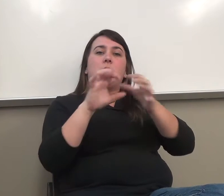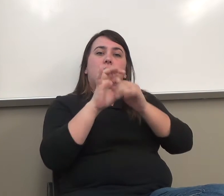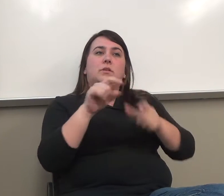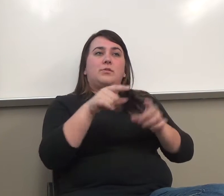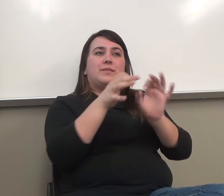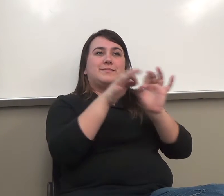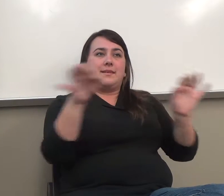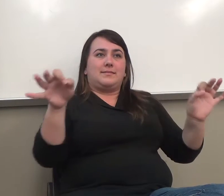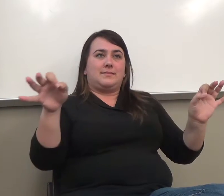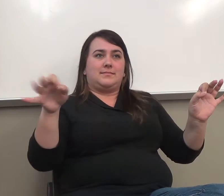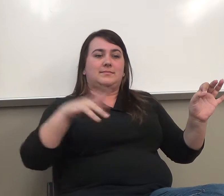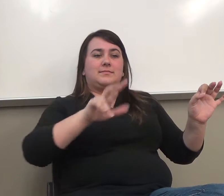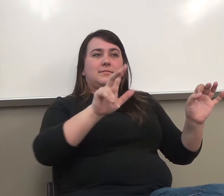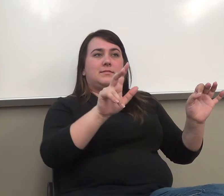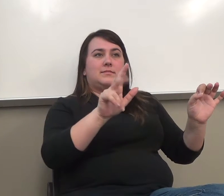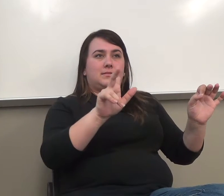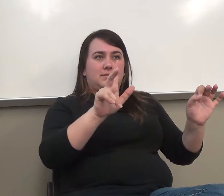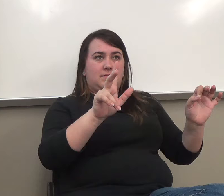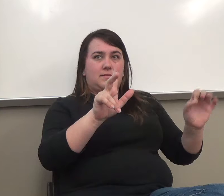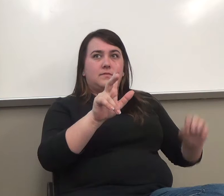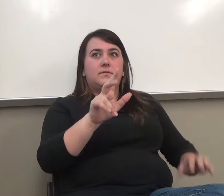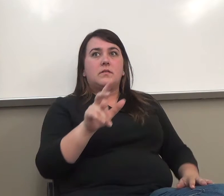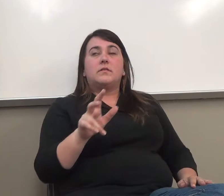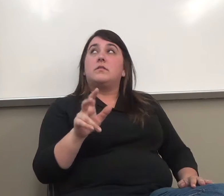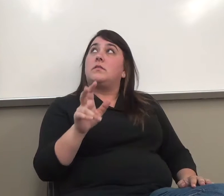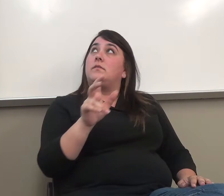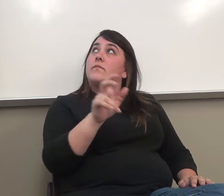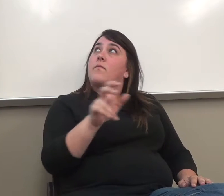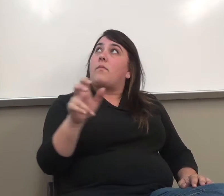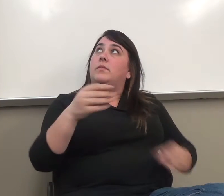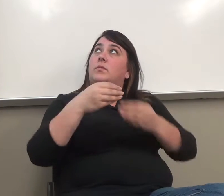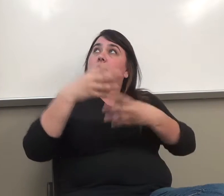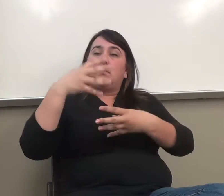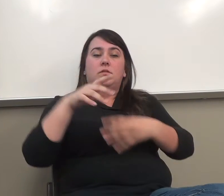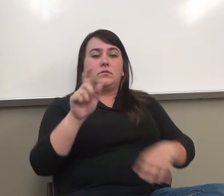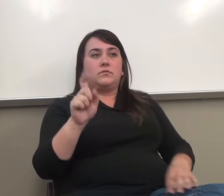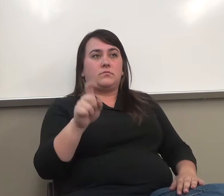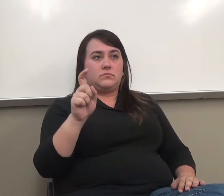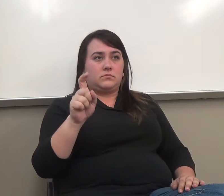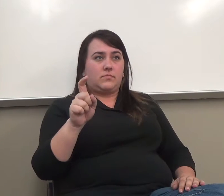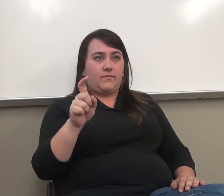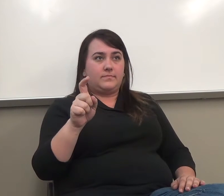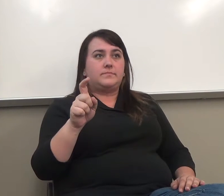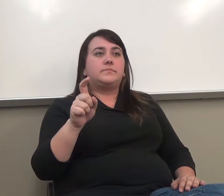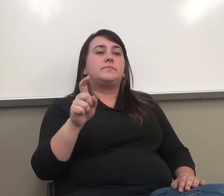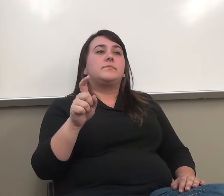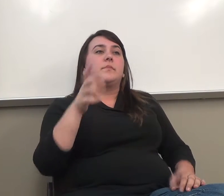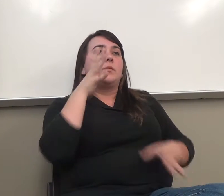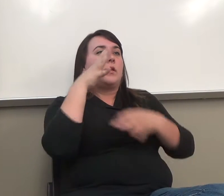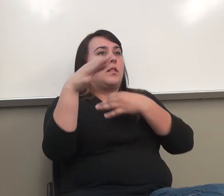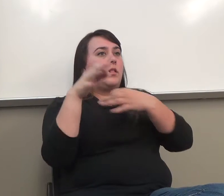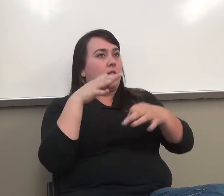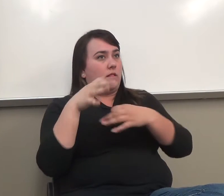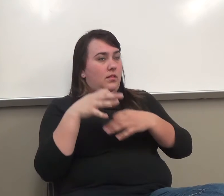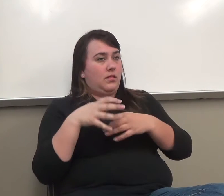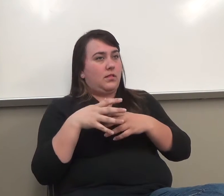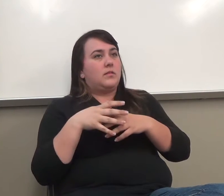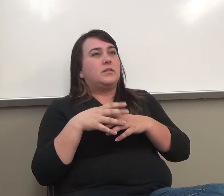you can click on either the grammar or about this sentence. And what it calls